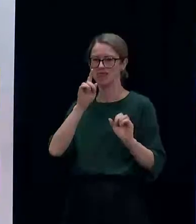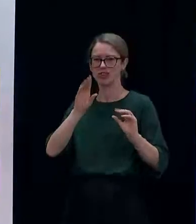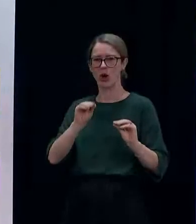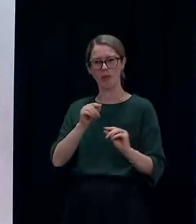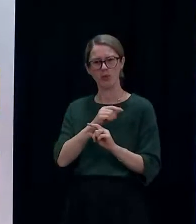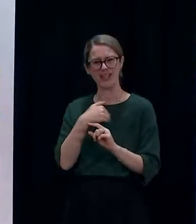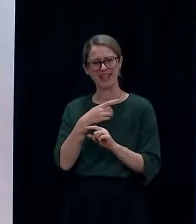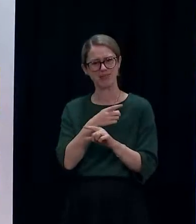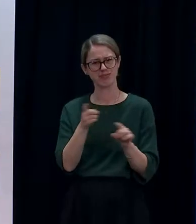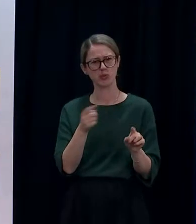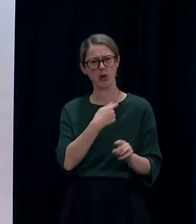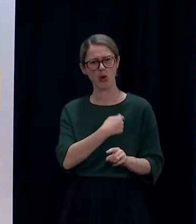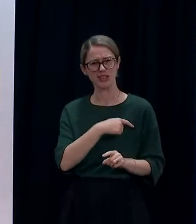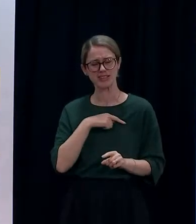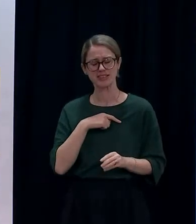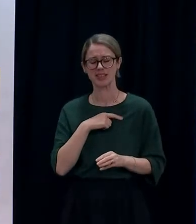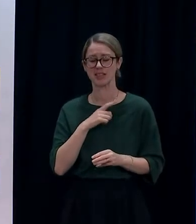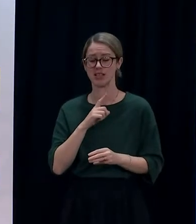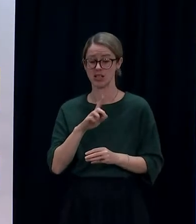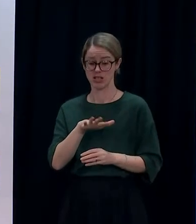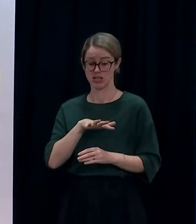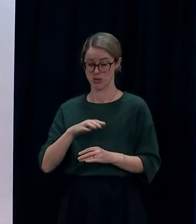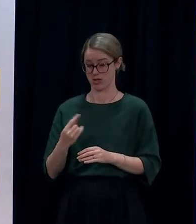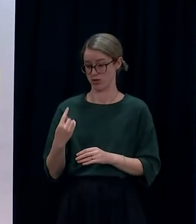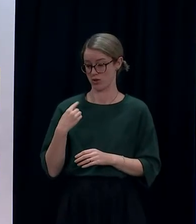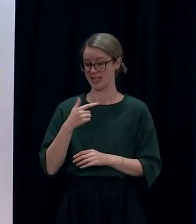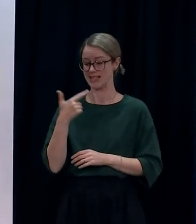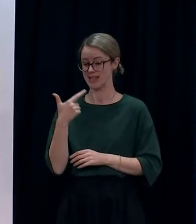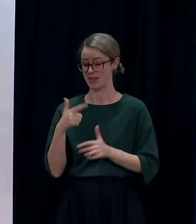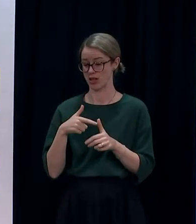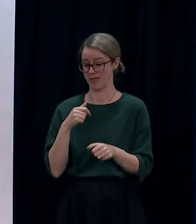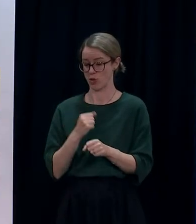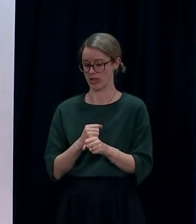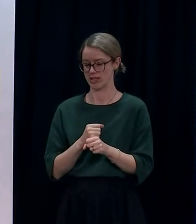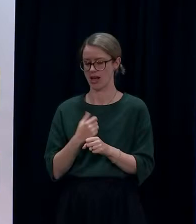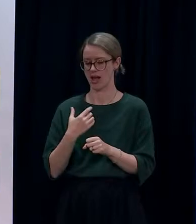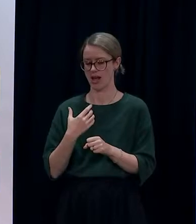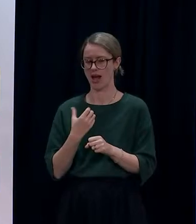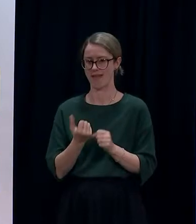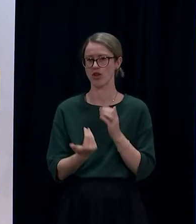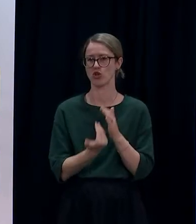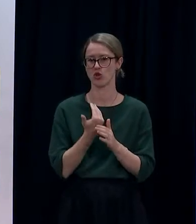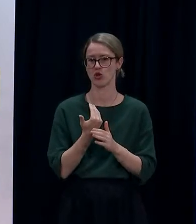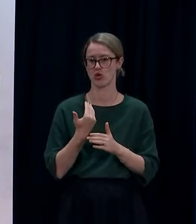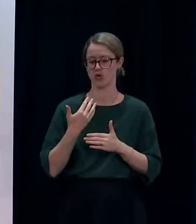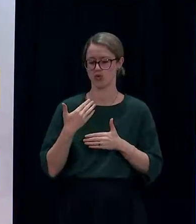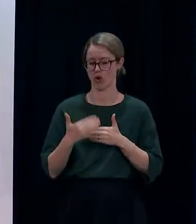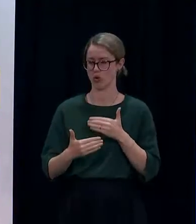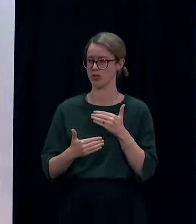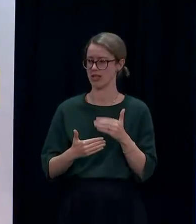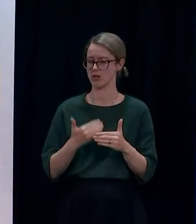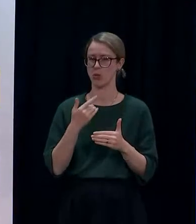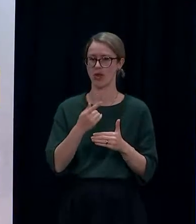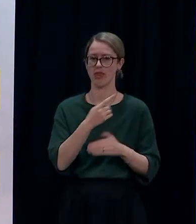what's the situation now, since the 17th of August, there has been a process in place with ABSEC security officers in